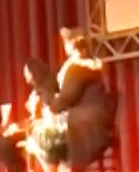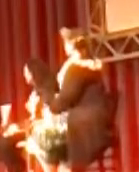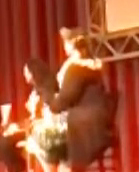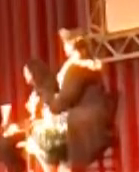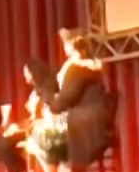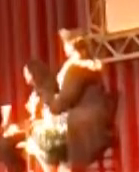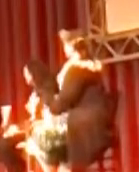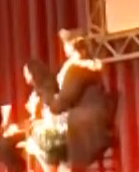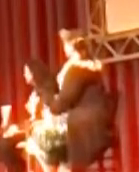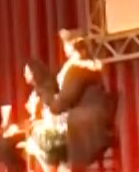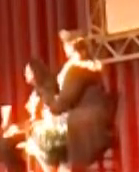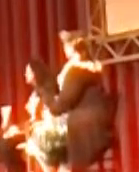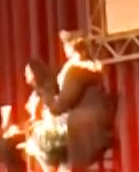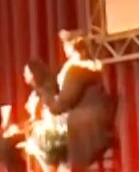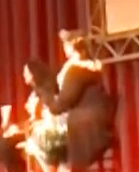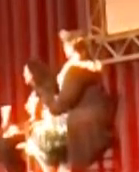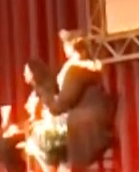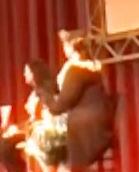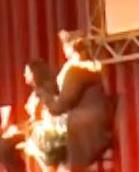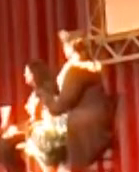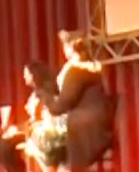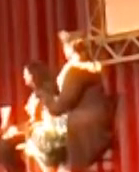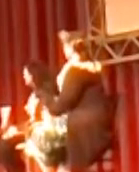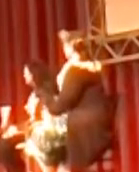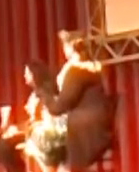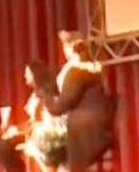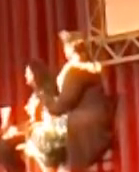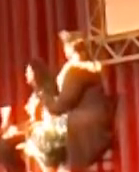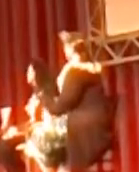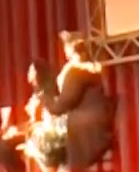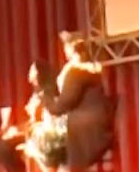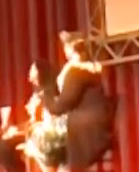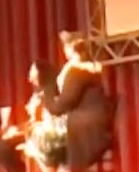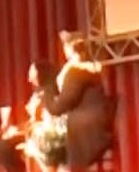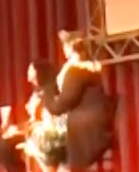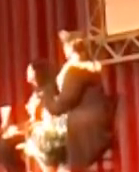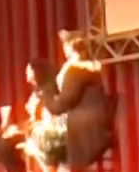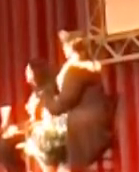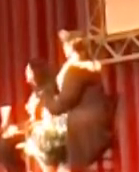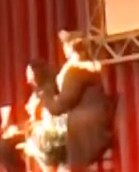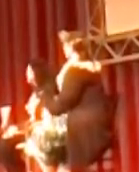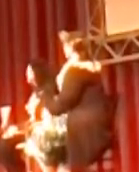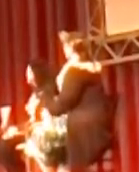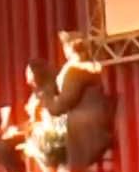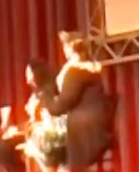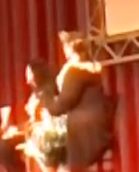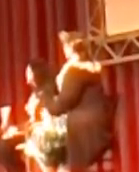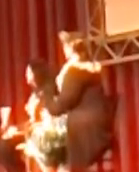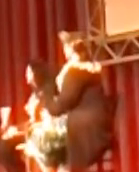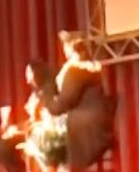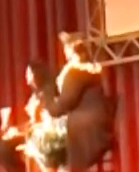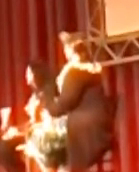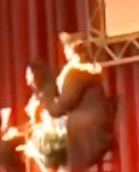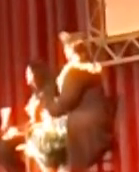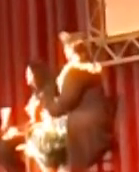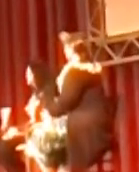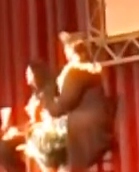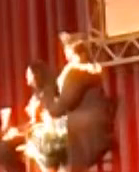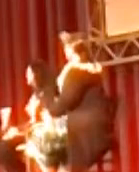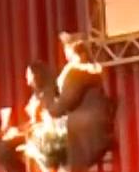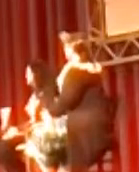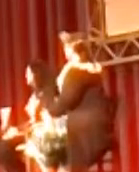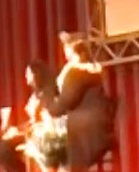land for employment. So basically, we were immigrants in our own country. So I kind of knew firsthand that feeling